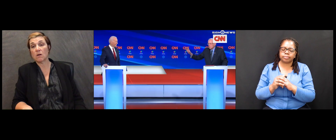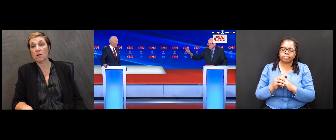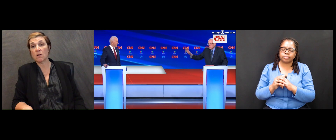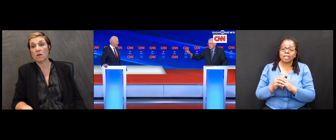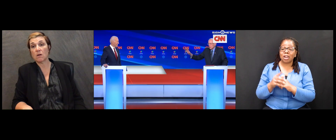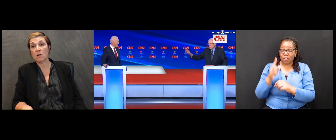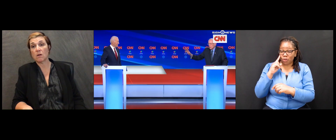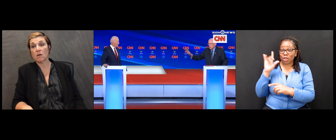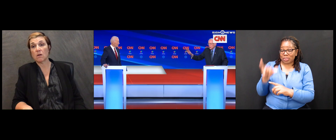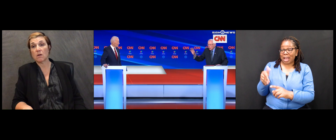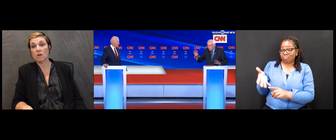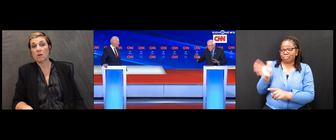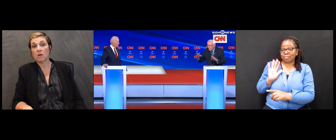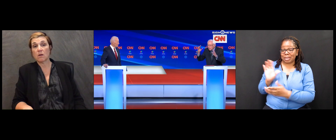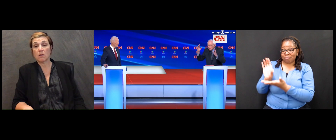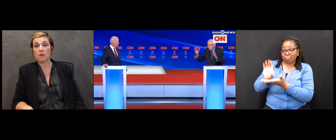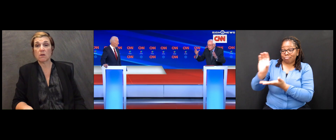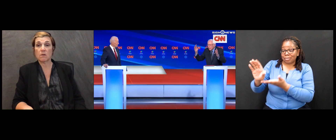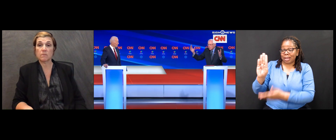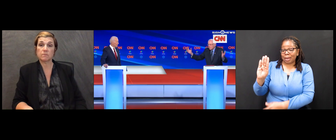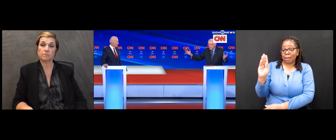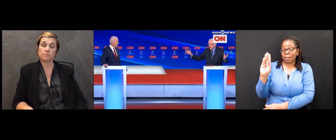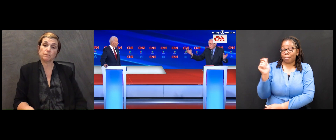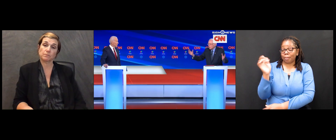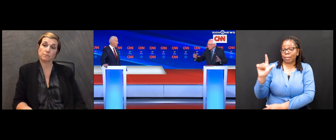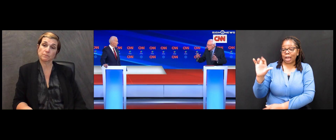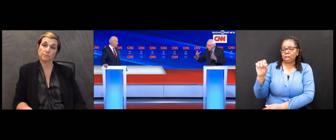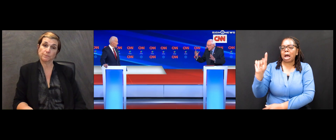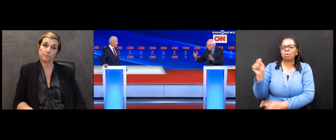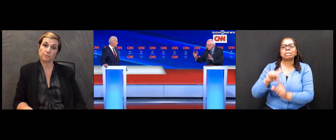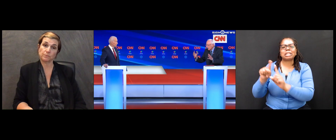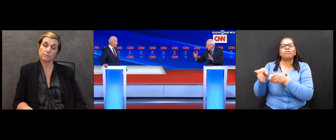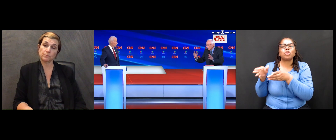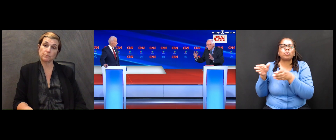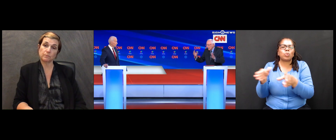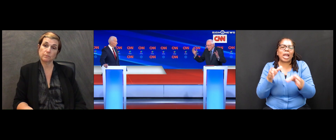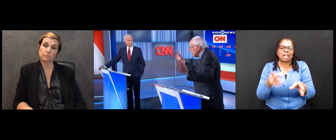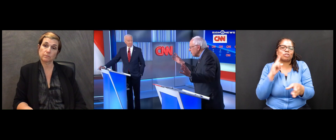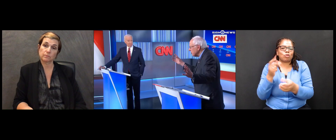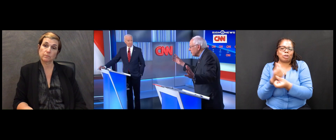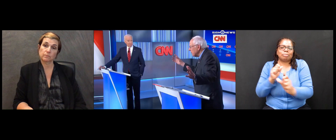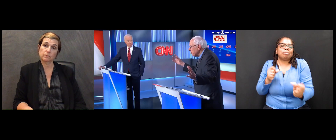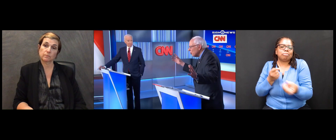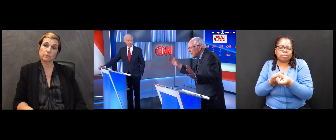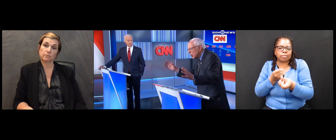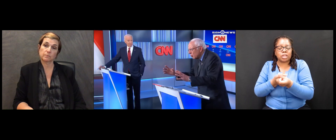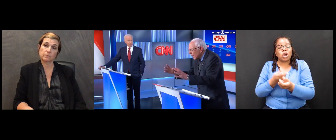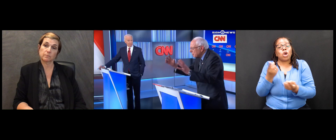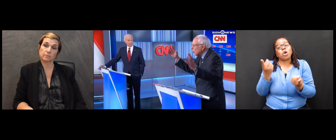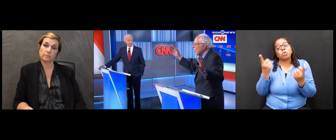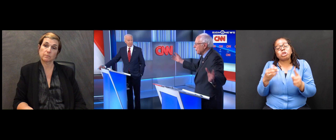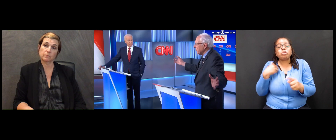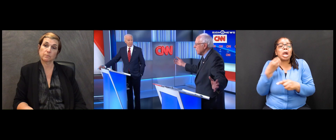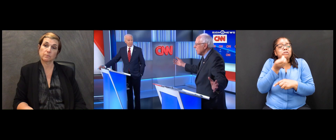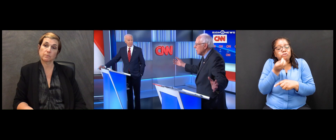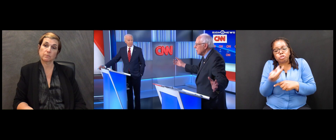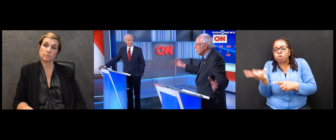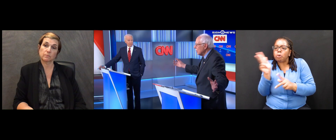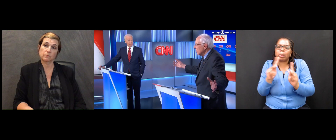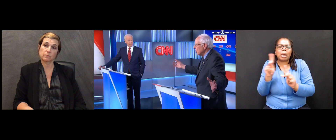bailout, there are ways that you can bail out when you have a handful of people who have incredible